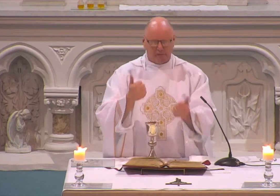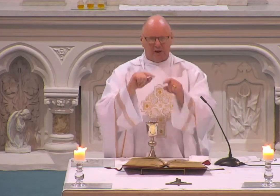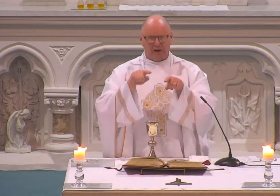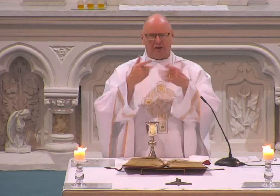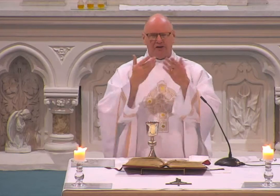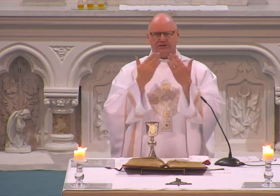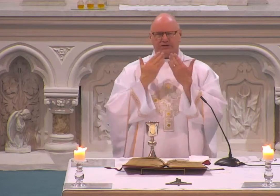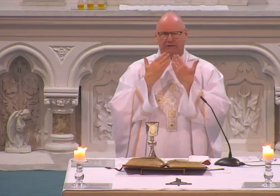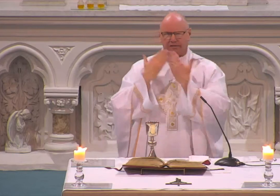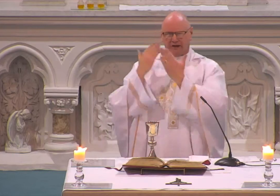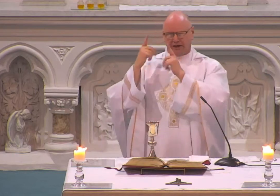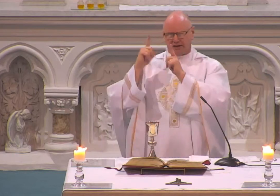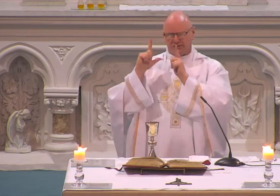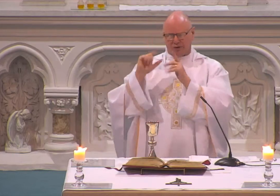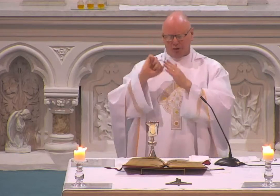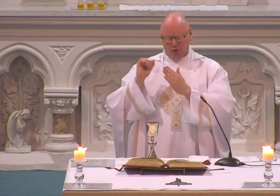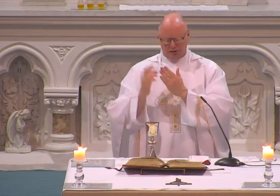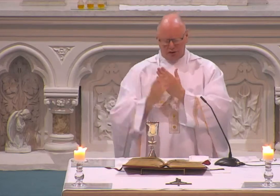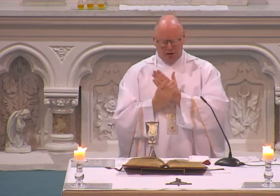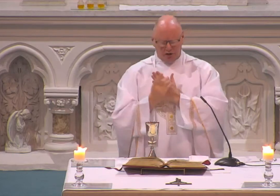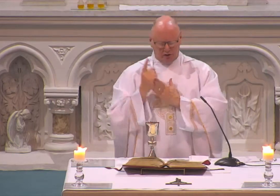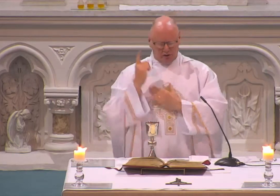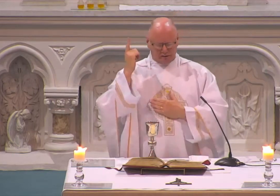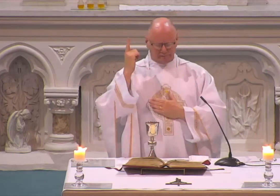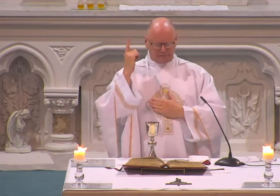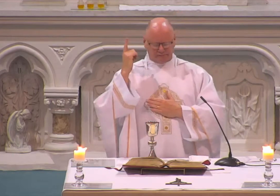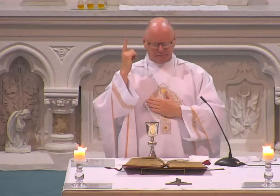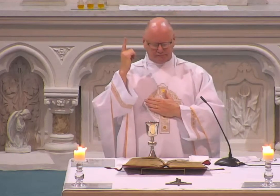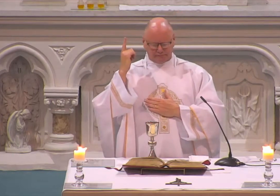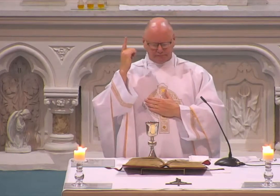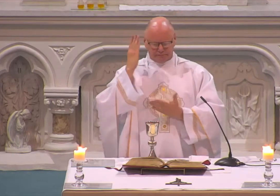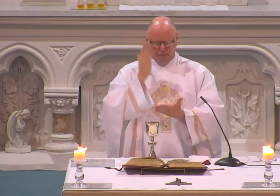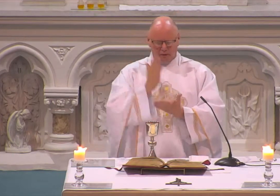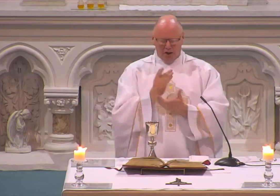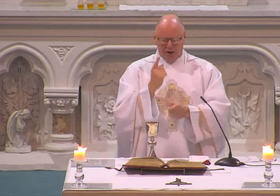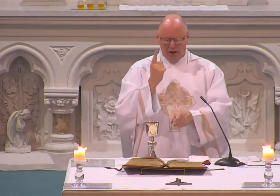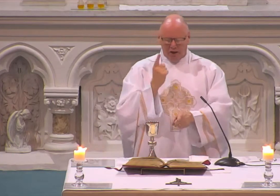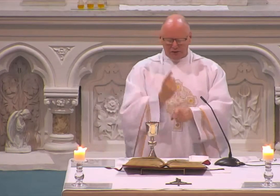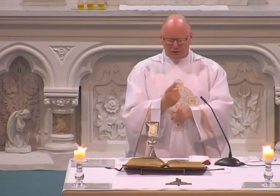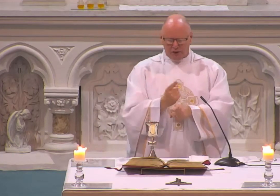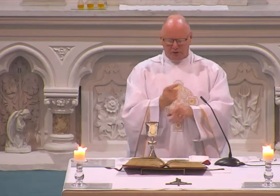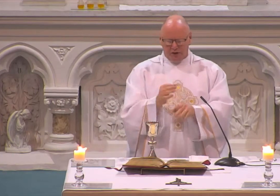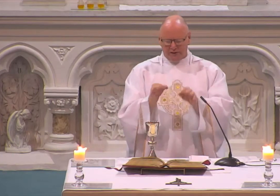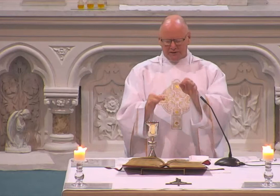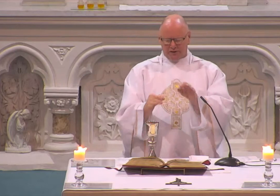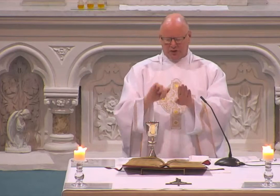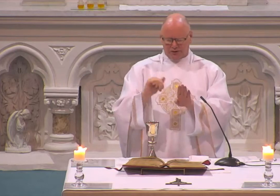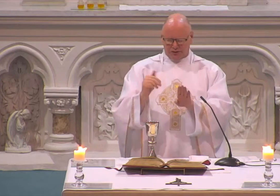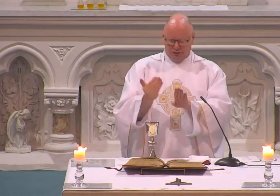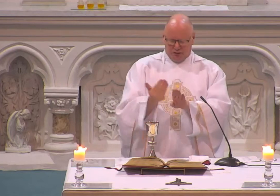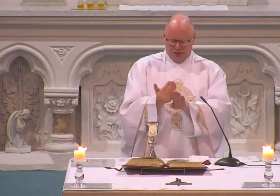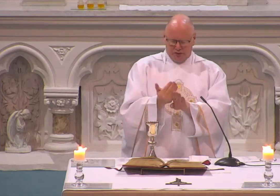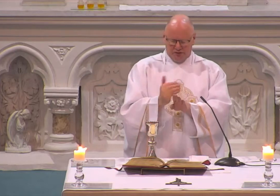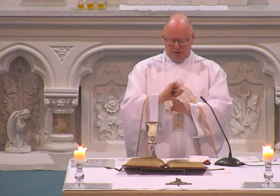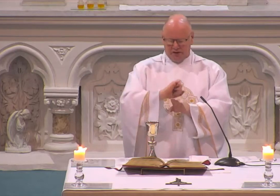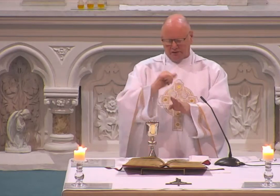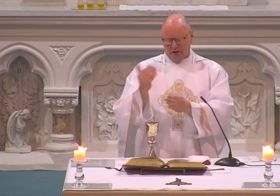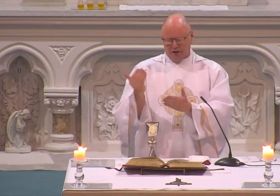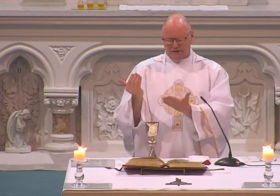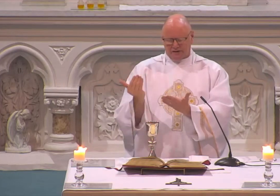Let us give thanks to the Lord our God. It is truly right and just, our duty and our